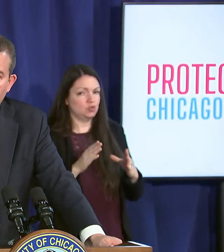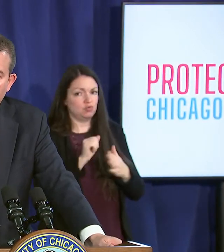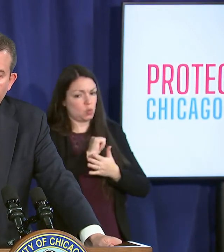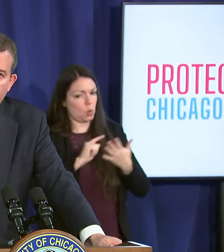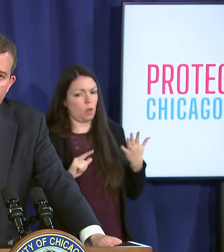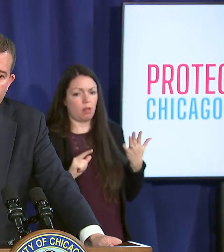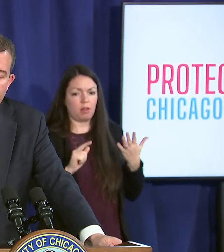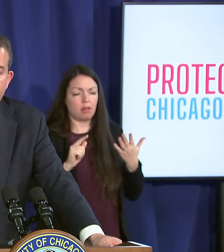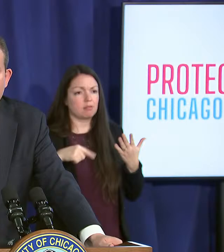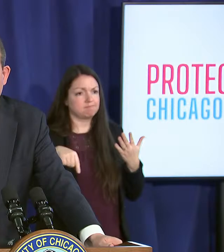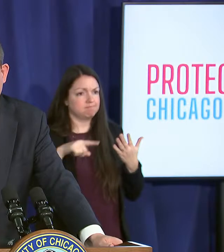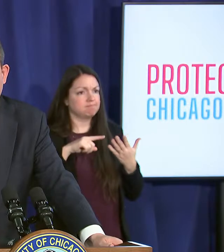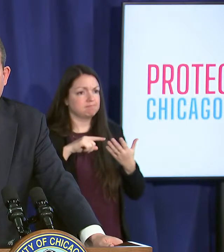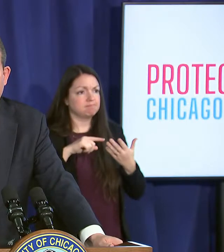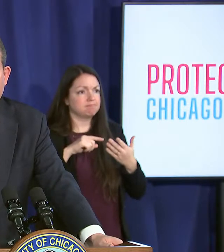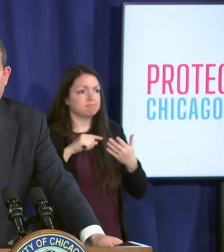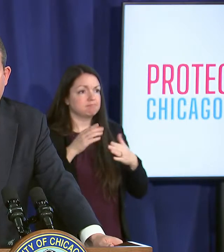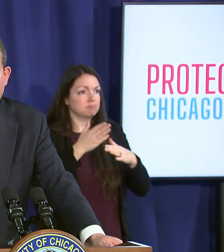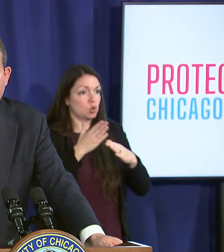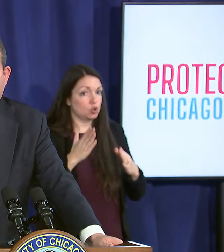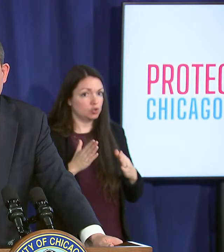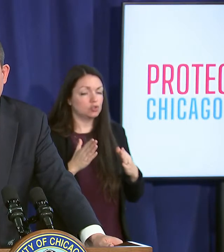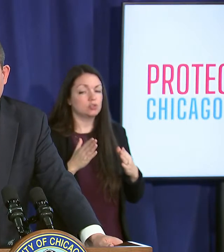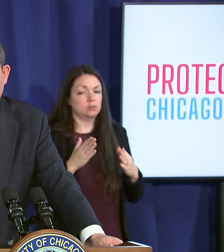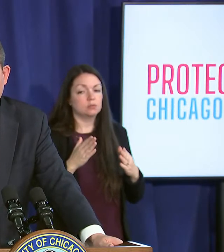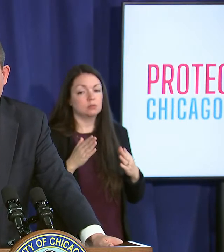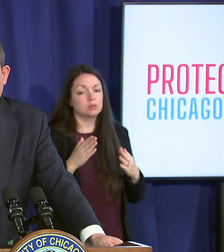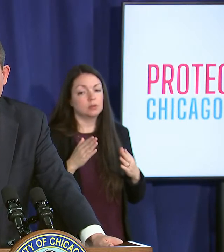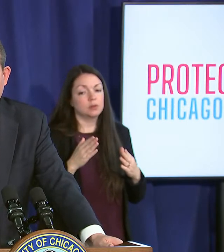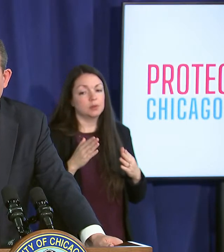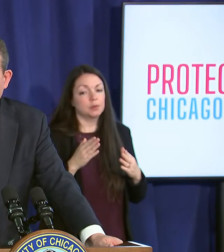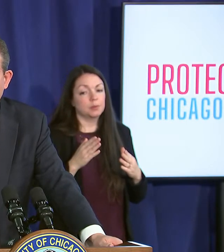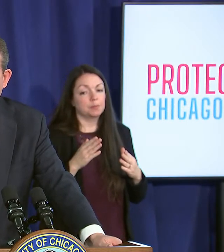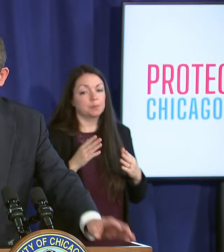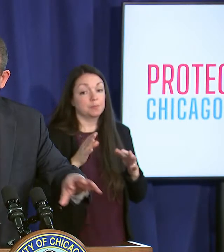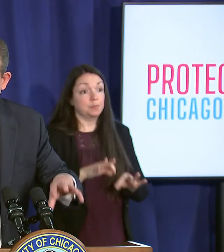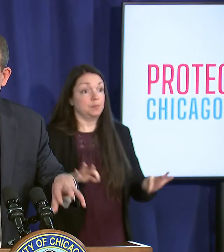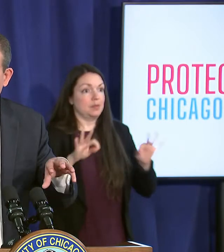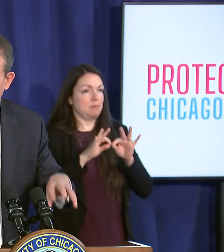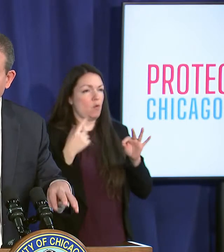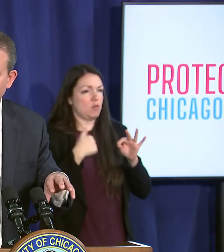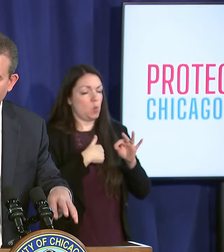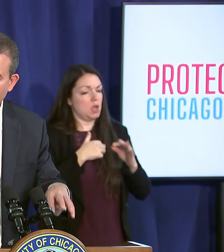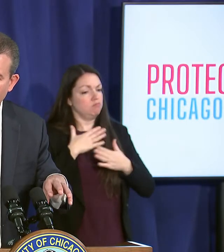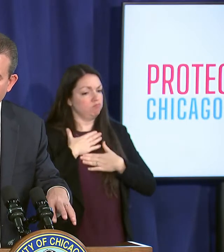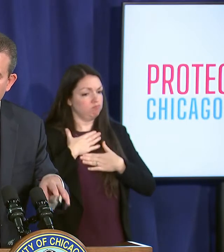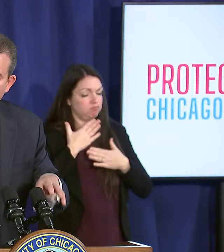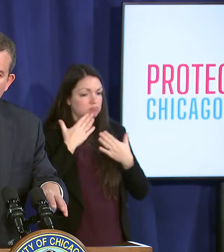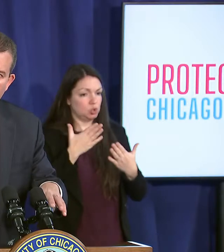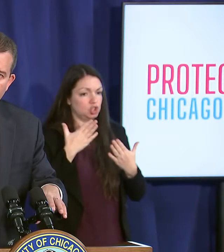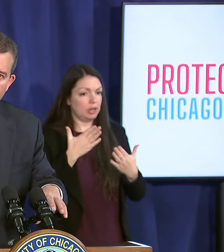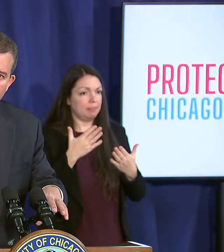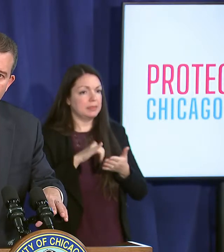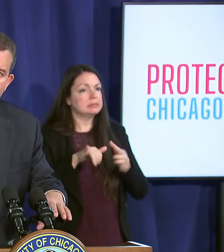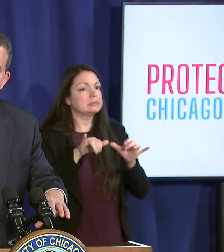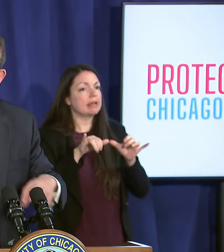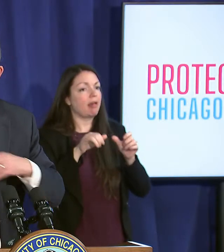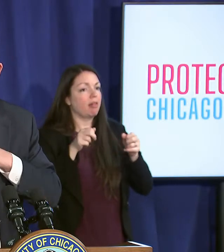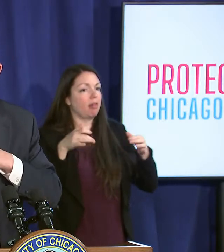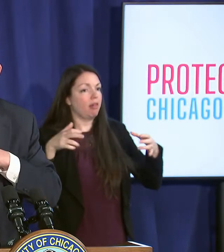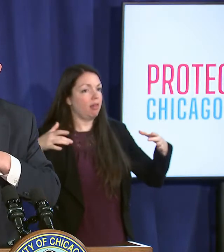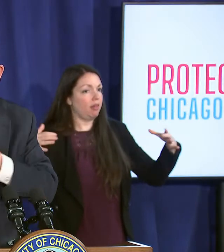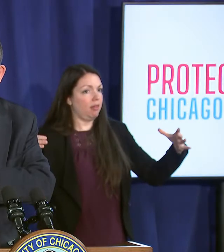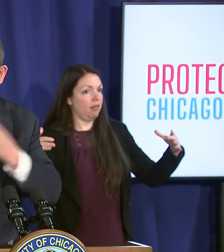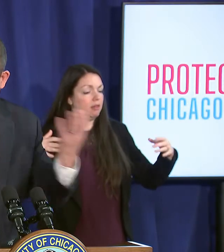of our partners. And I think what's important for us to appreciate is the scale. I think that's the challenge. It's not